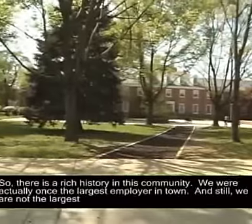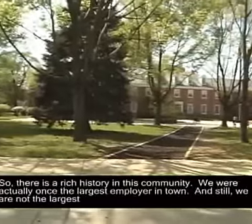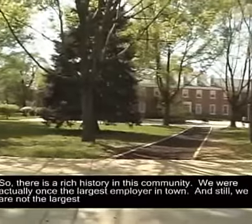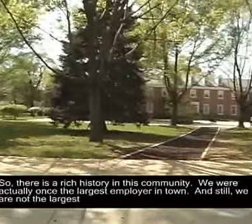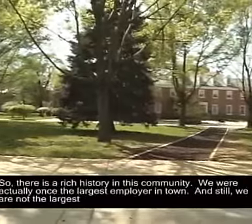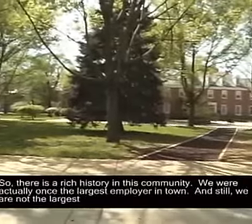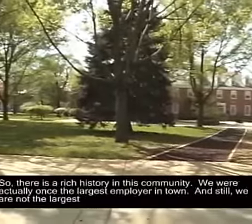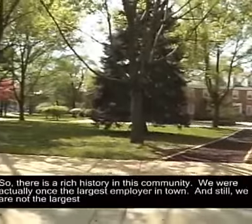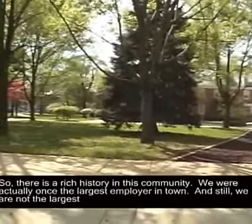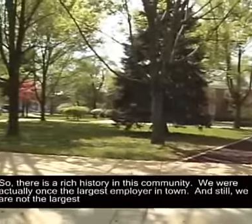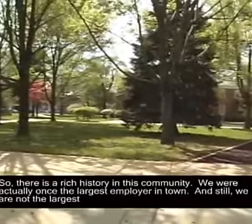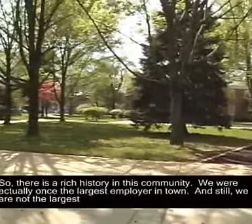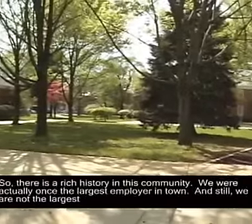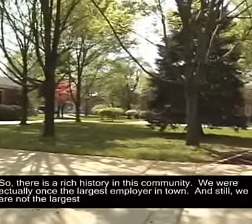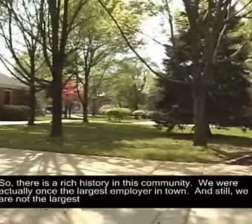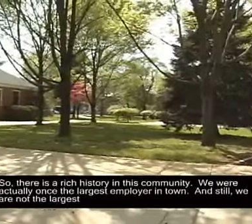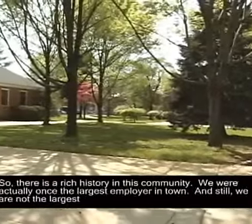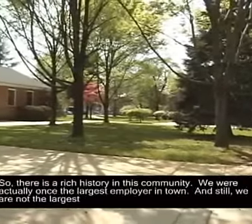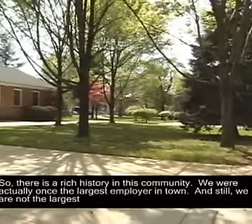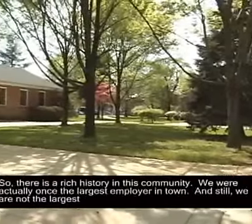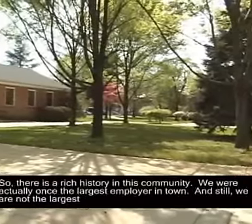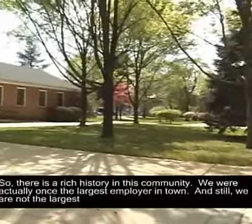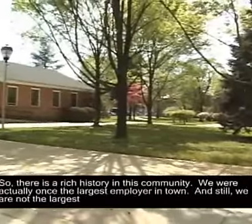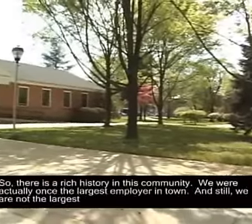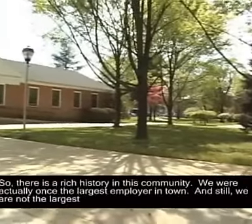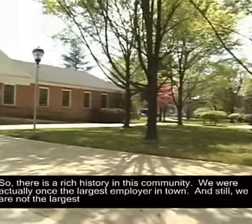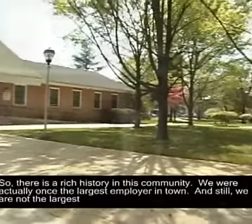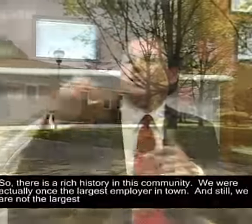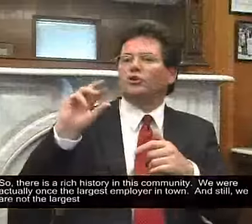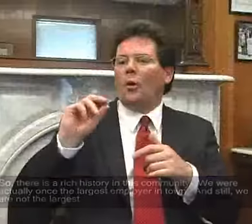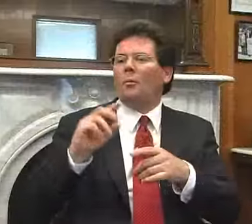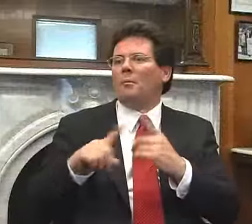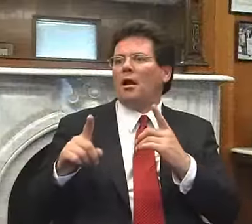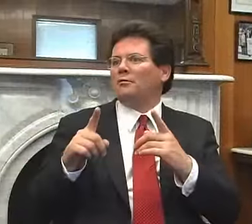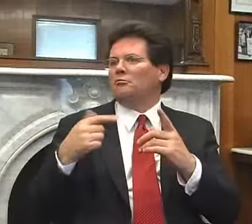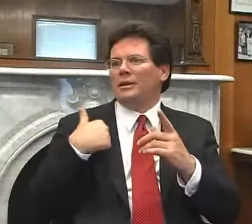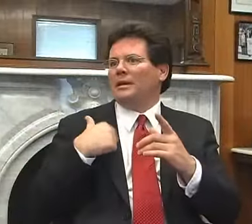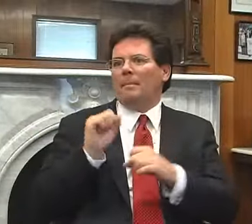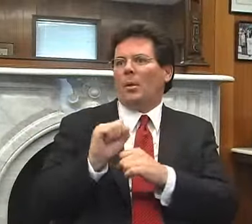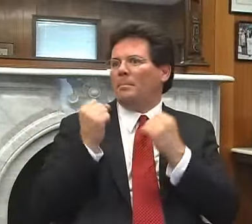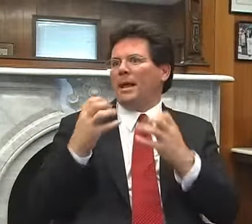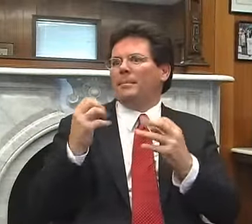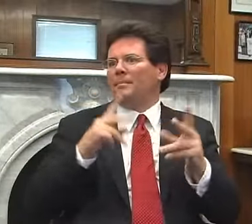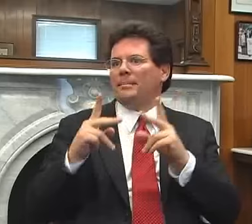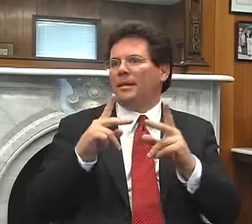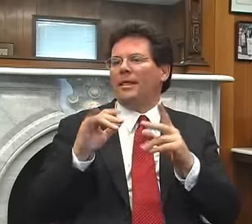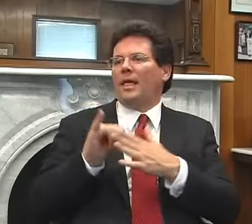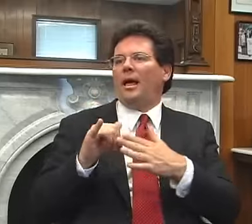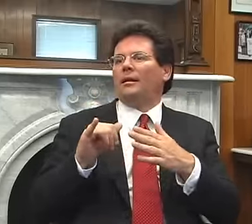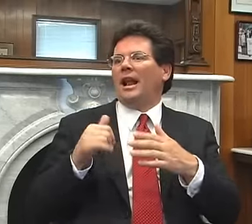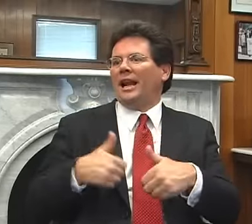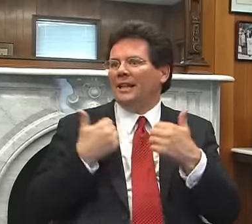town. And still, we're not the largest anymore, but we employ many people